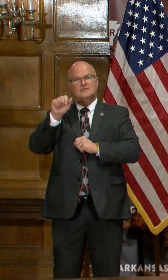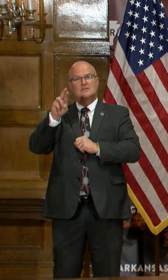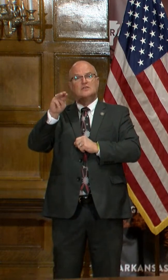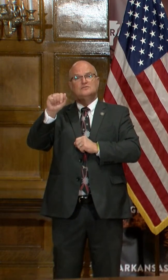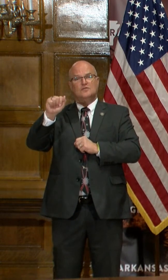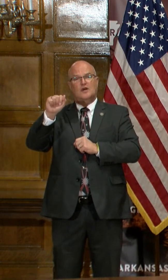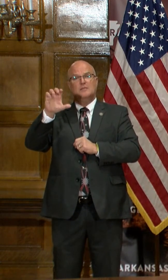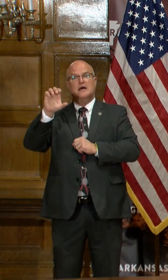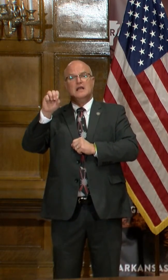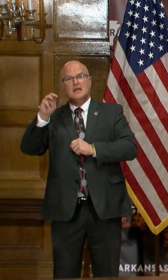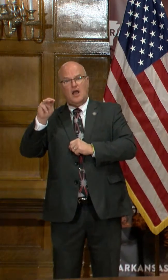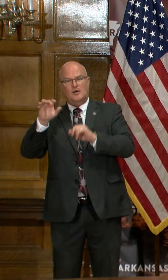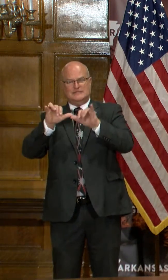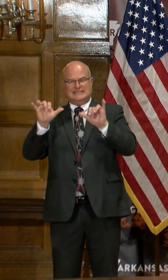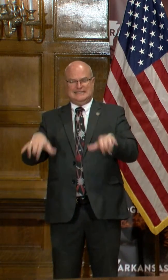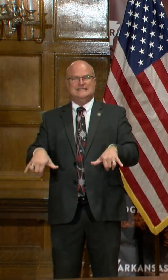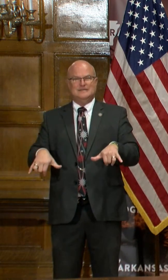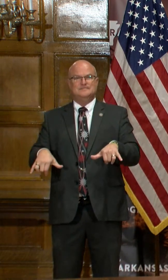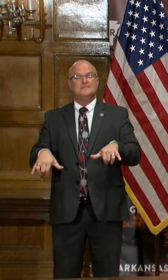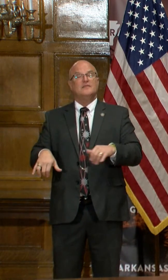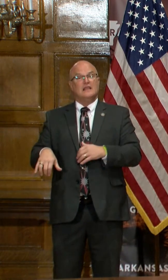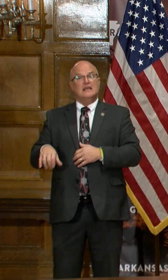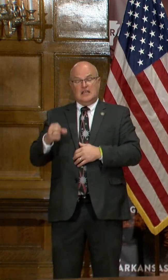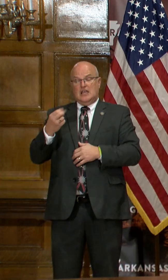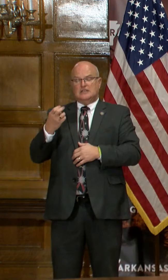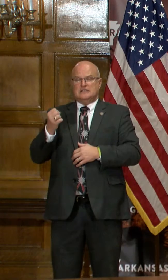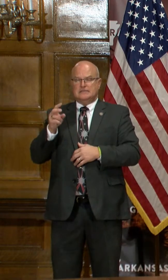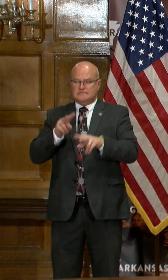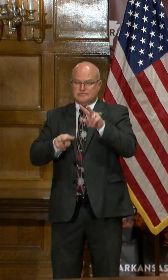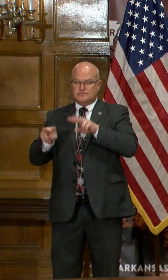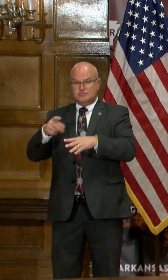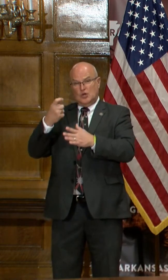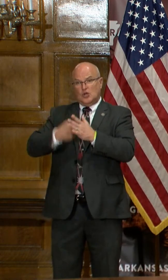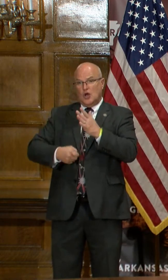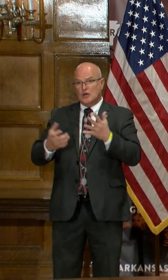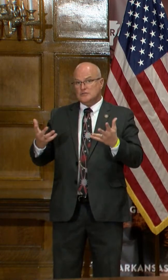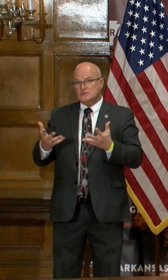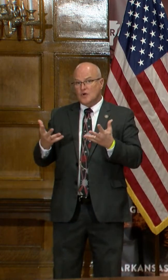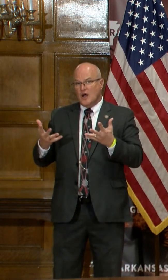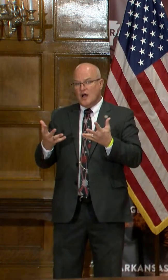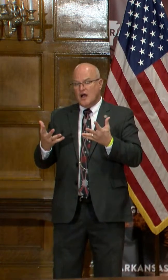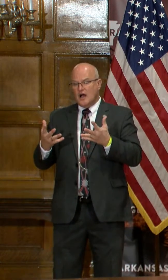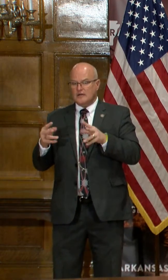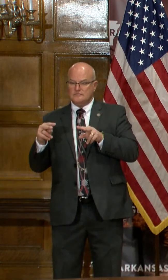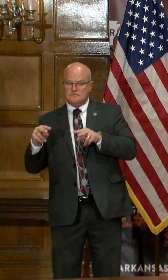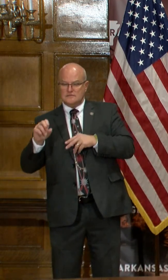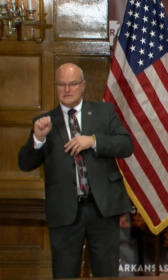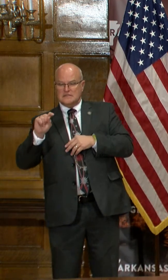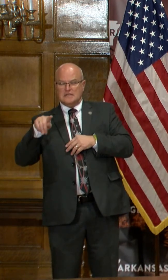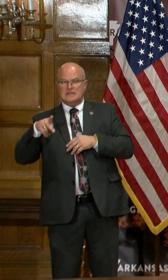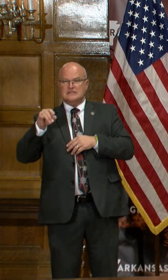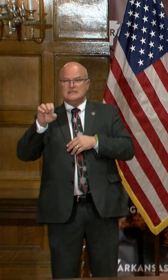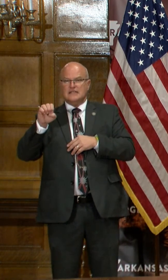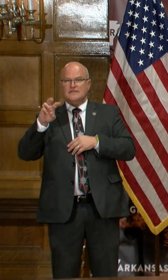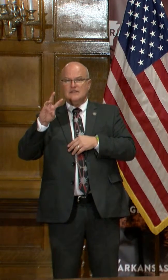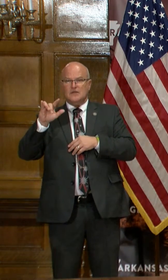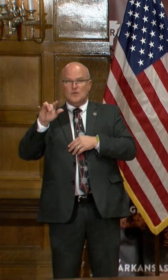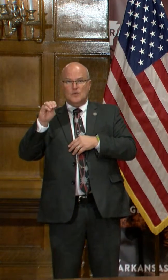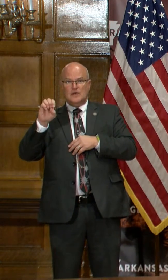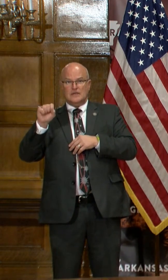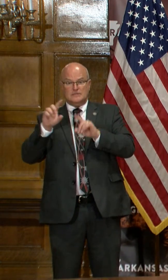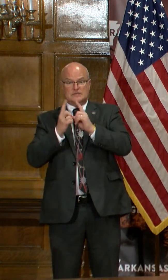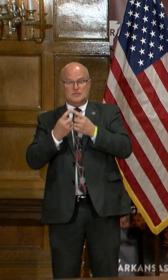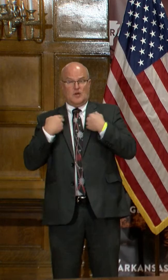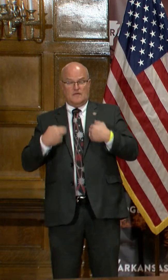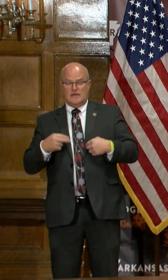system. And she's looked at it from a cost standpoint, as well as Stephanie Williams, the Chief of Staff of the Department of